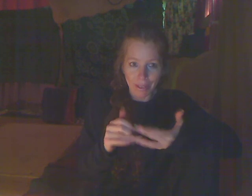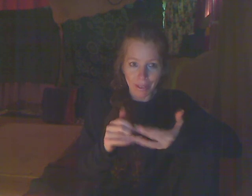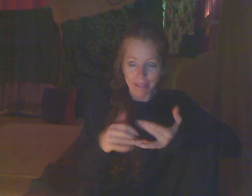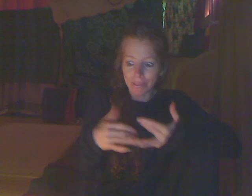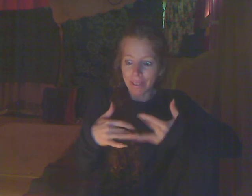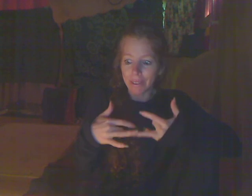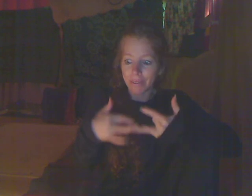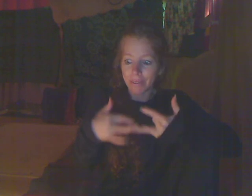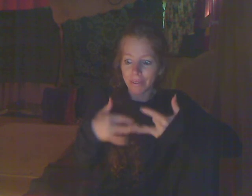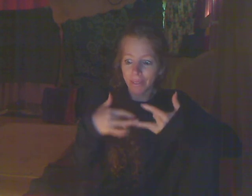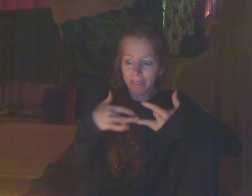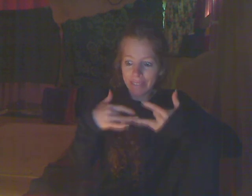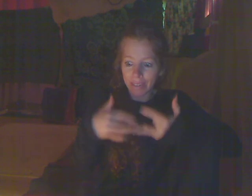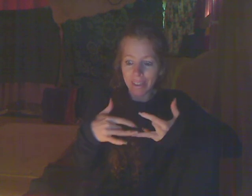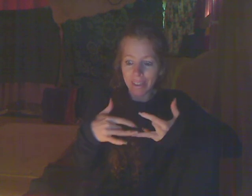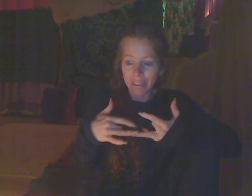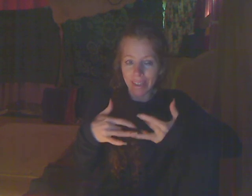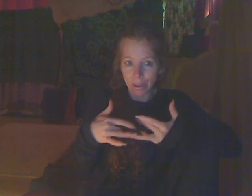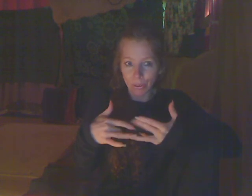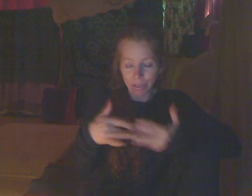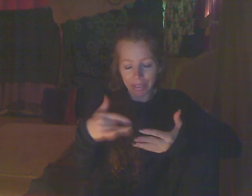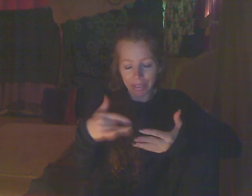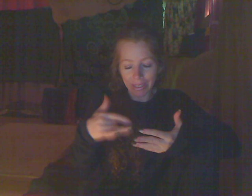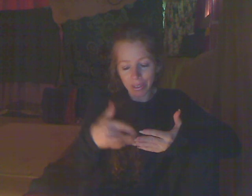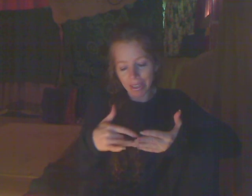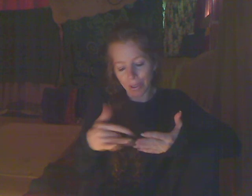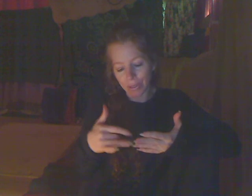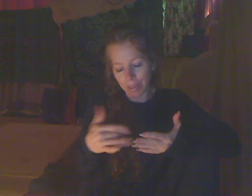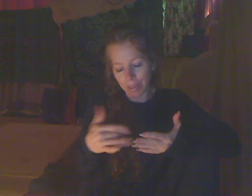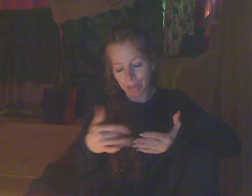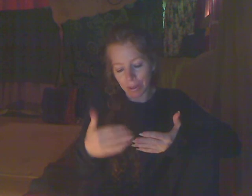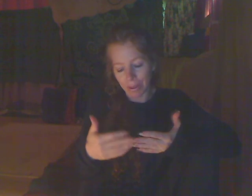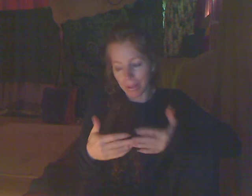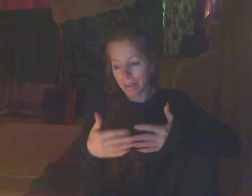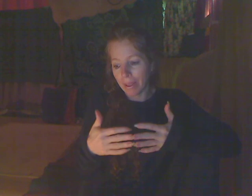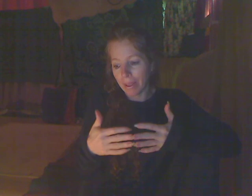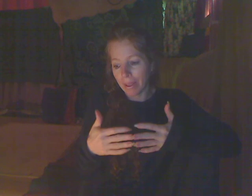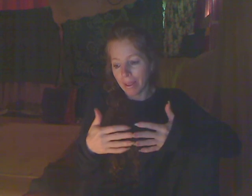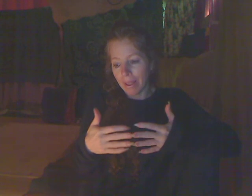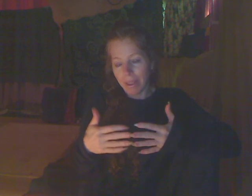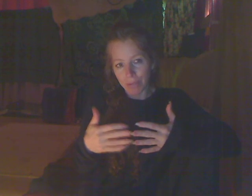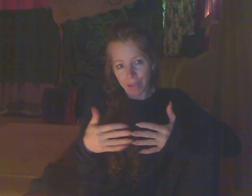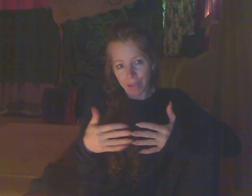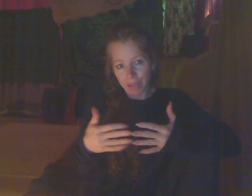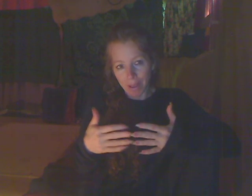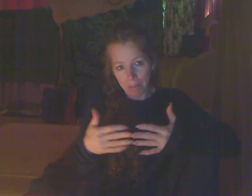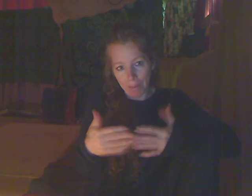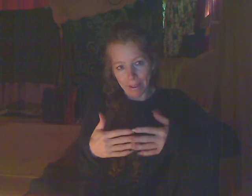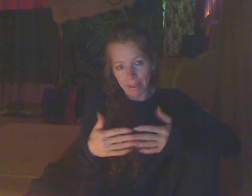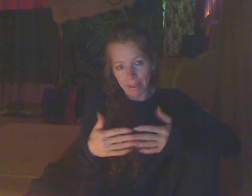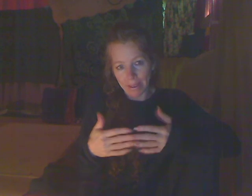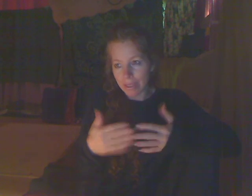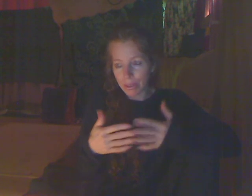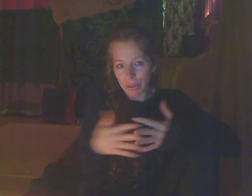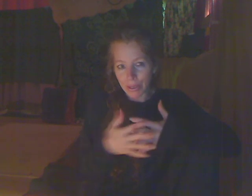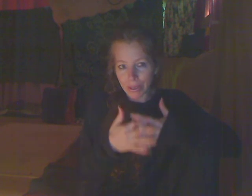the dairy cows, the dairy cows that have been heifered up by, I guess they're